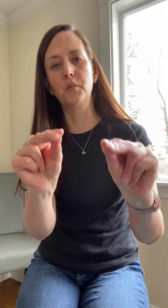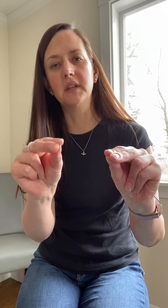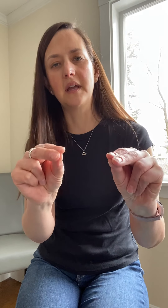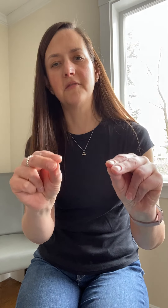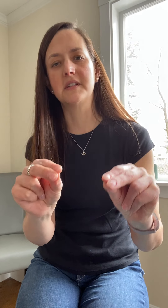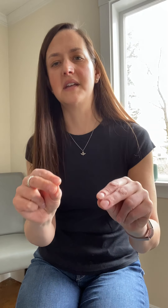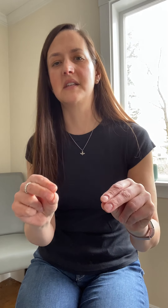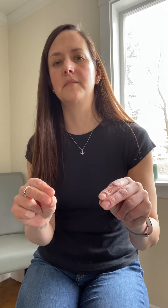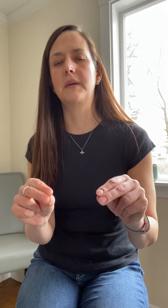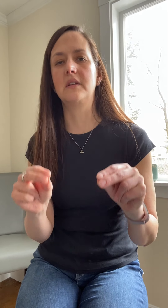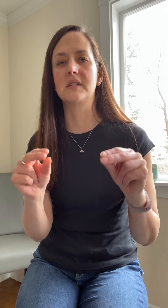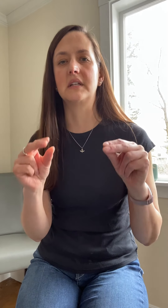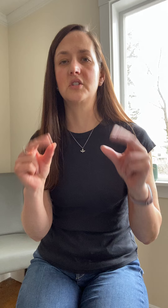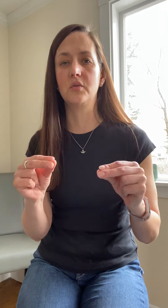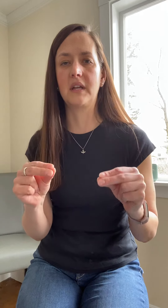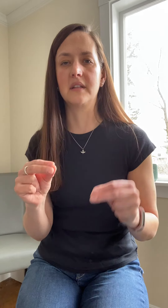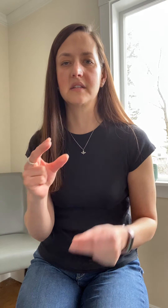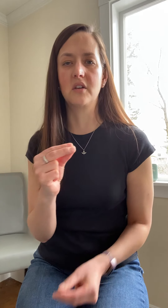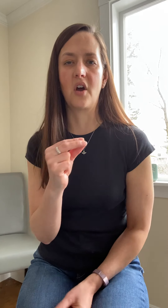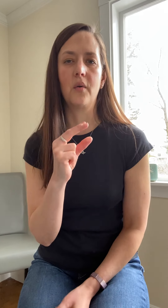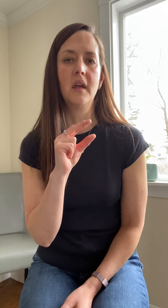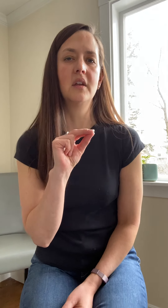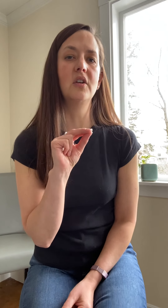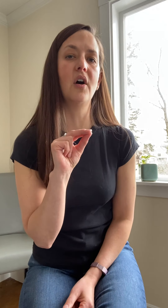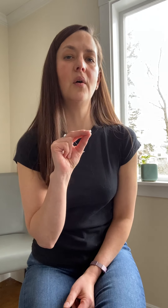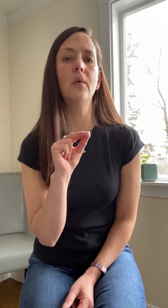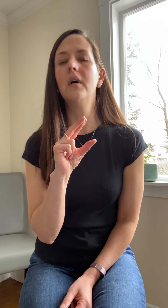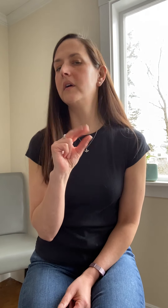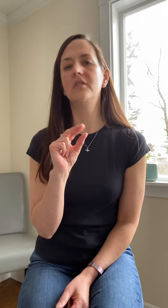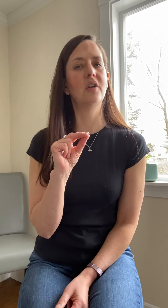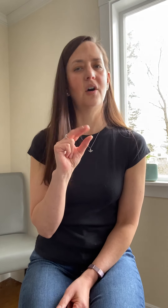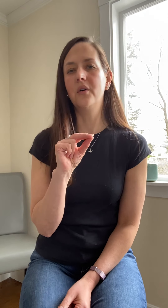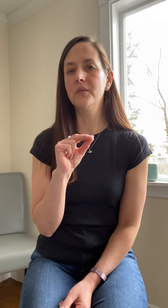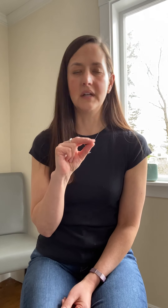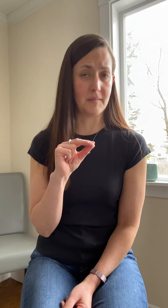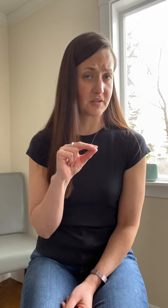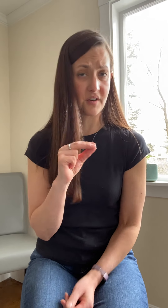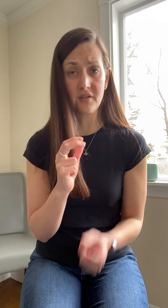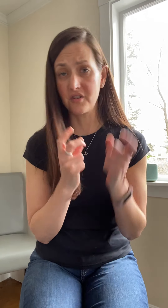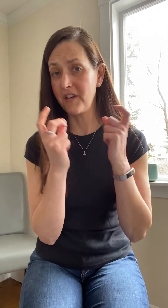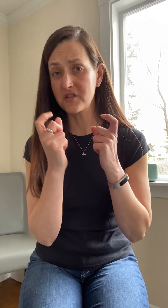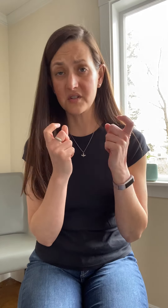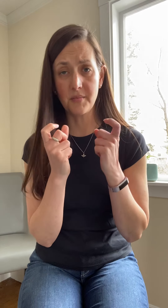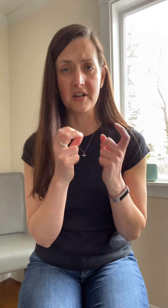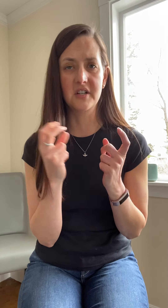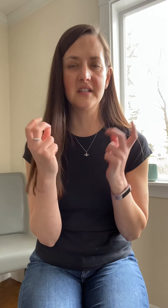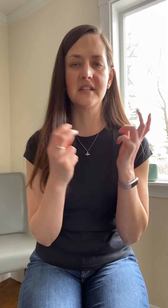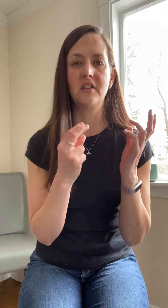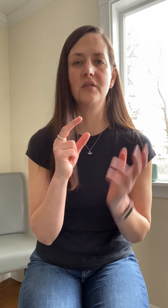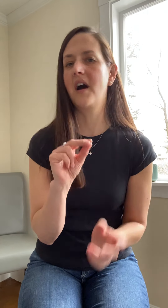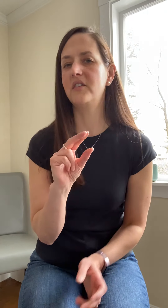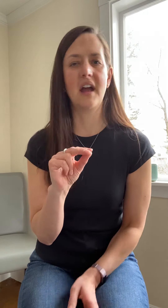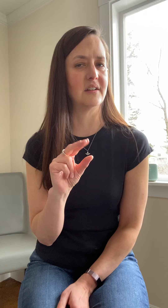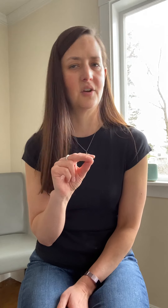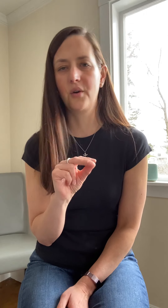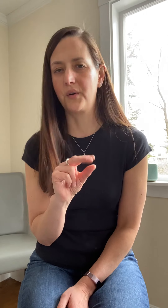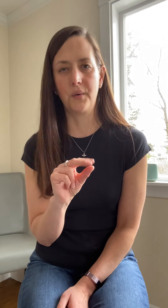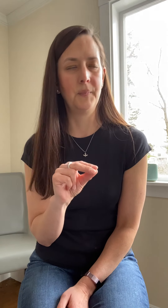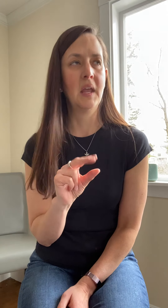really emphasize it by using 2 hands. No, and make sure you use your facial expressions and you nod your head. No.